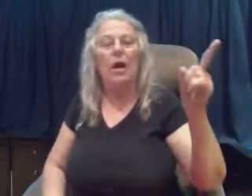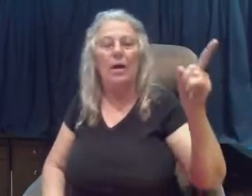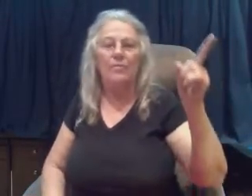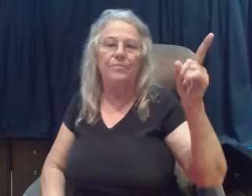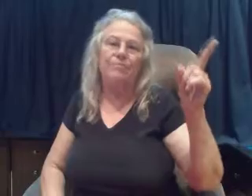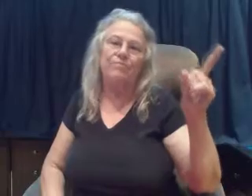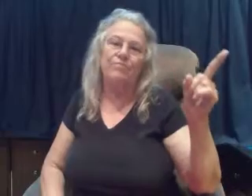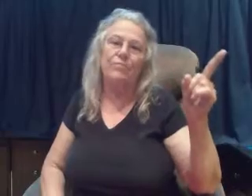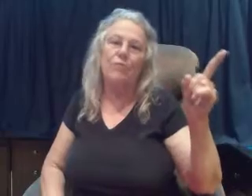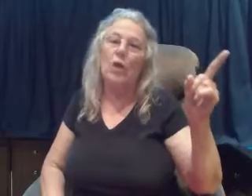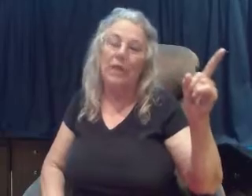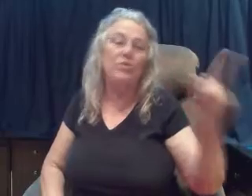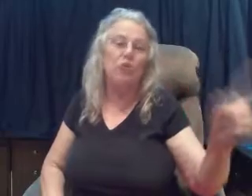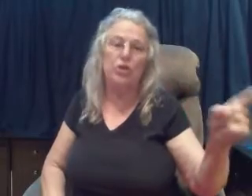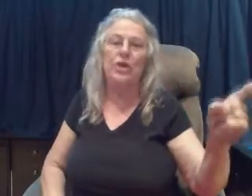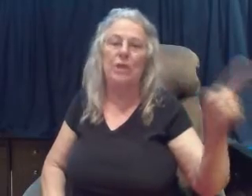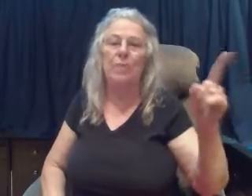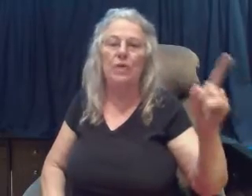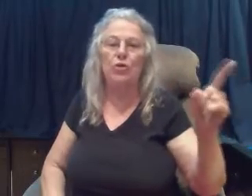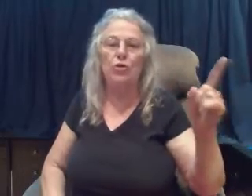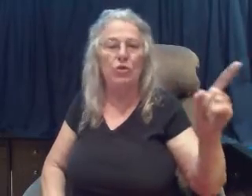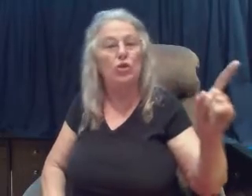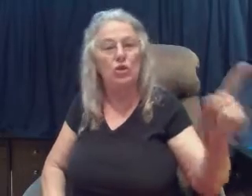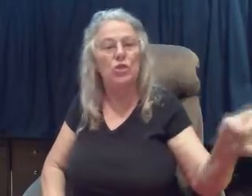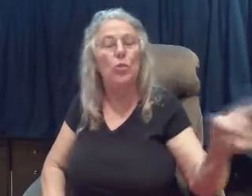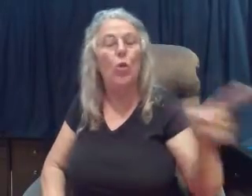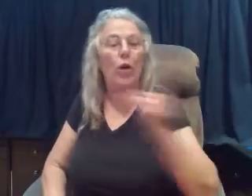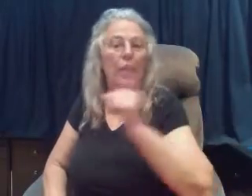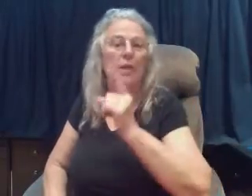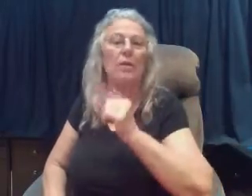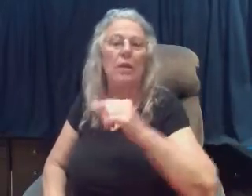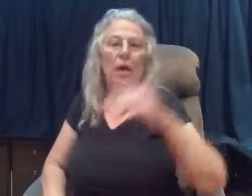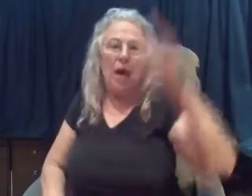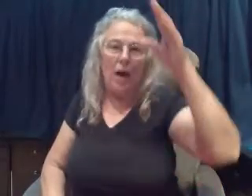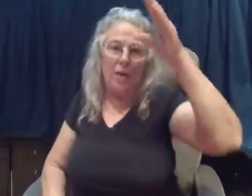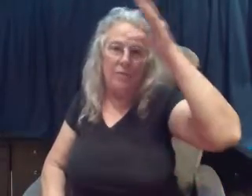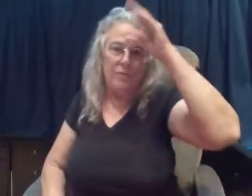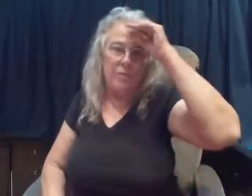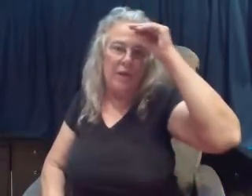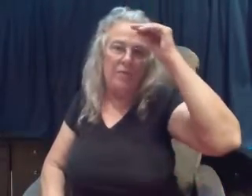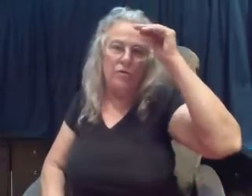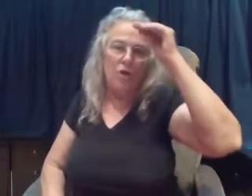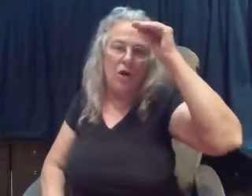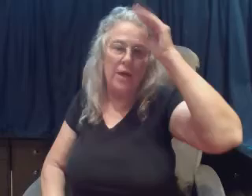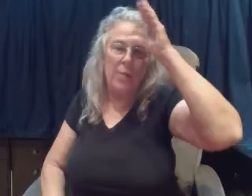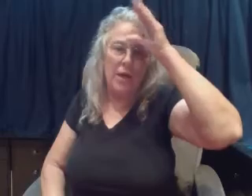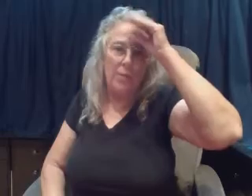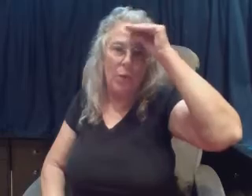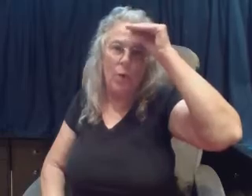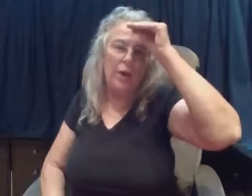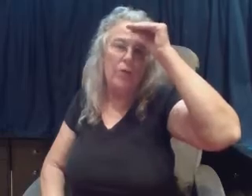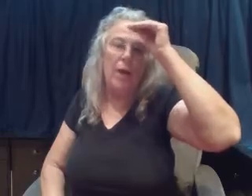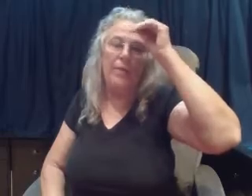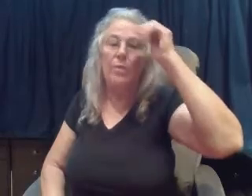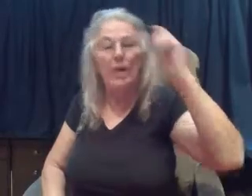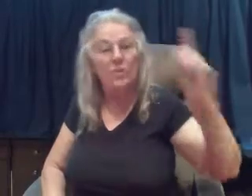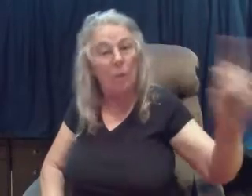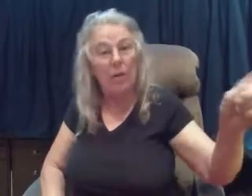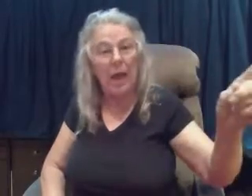um, even she, make sure that you're just pointing. If you're talking about a boy, grabbing the baseball cap